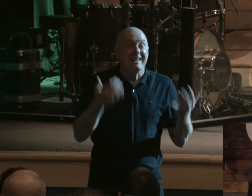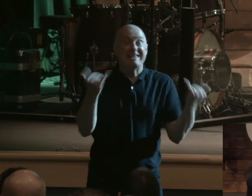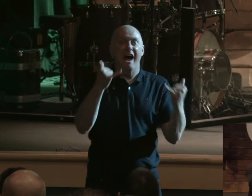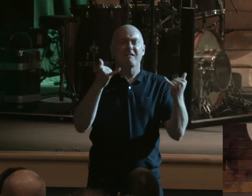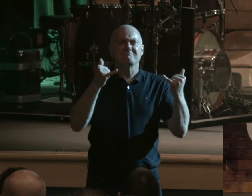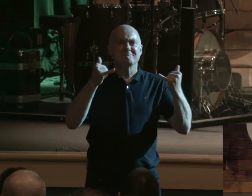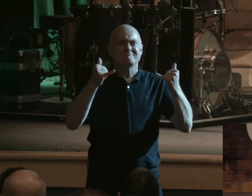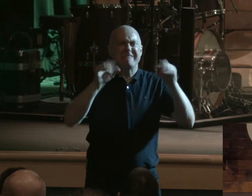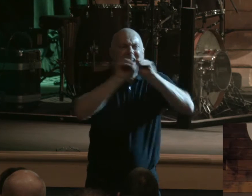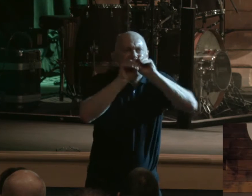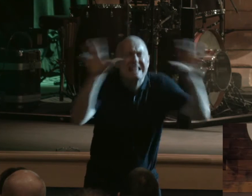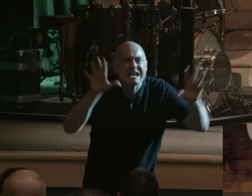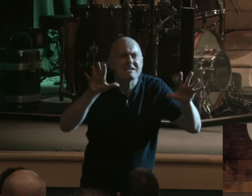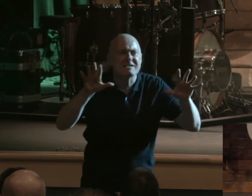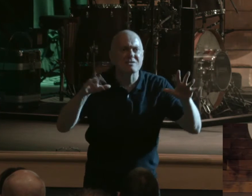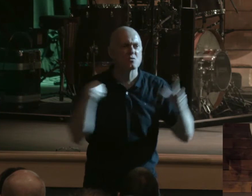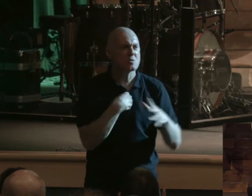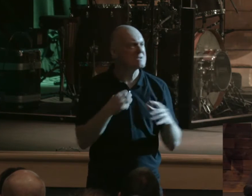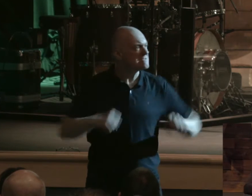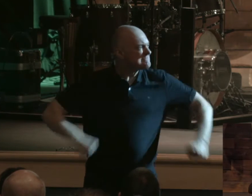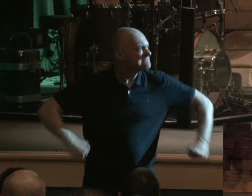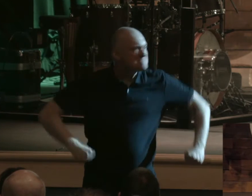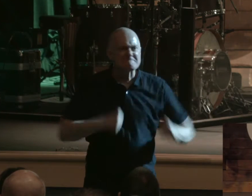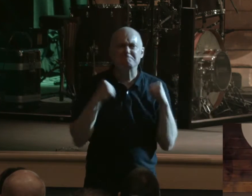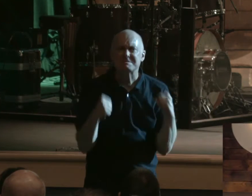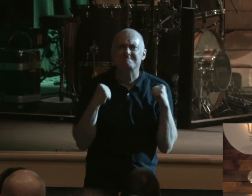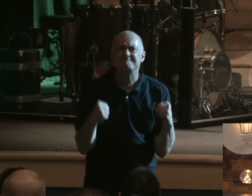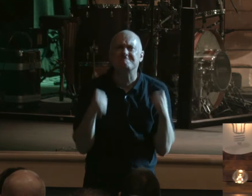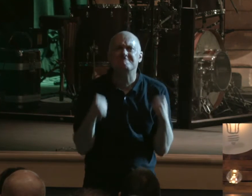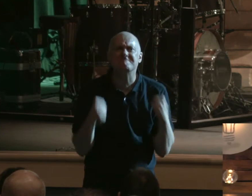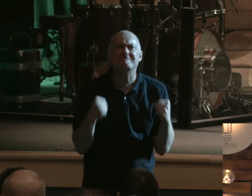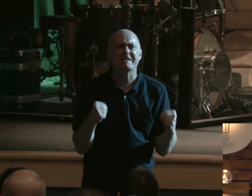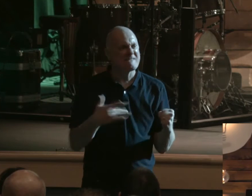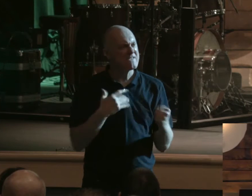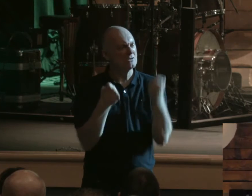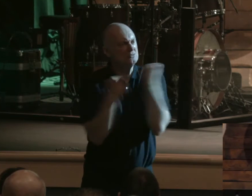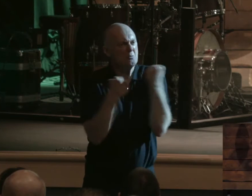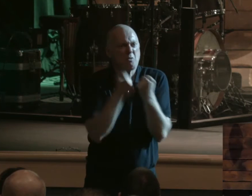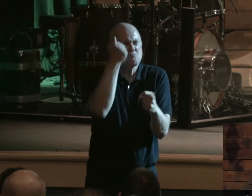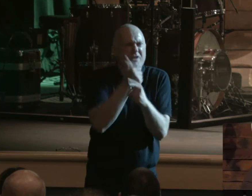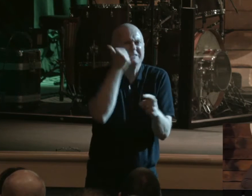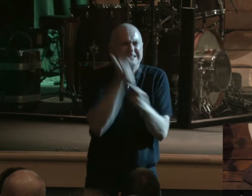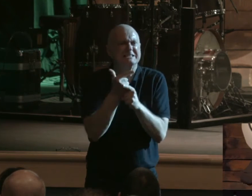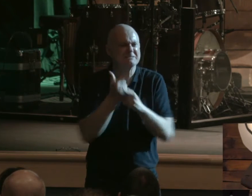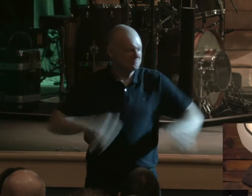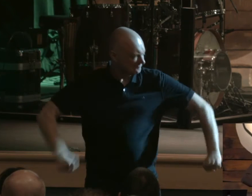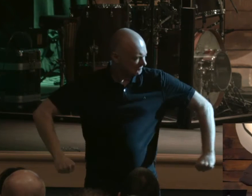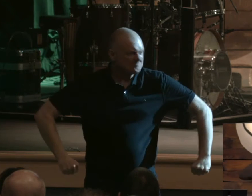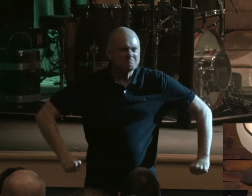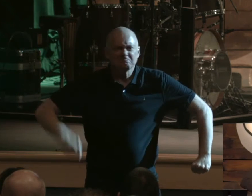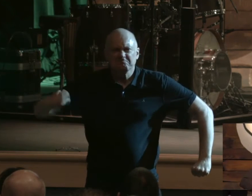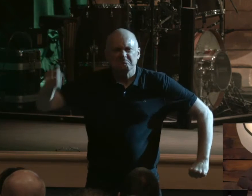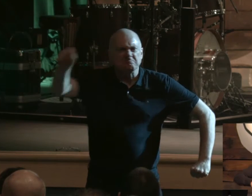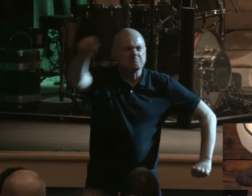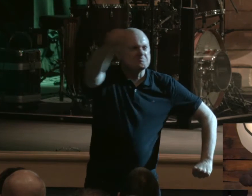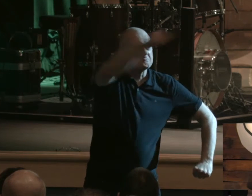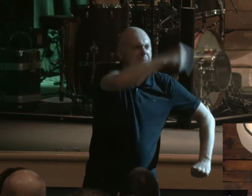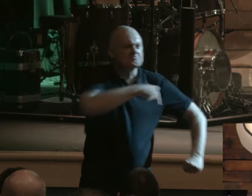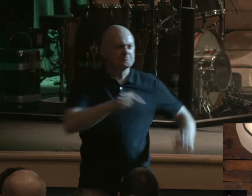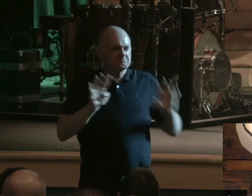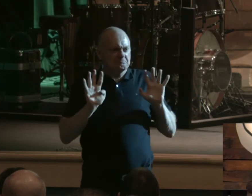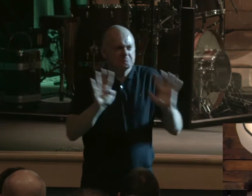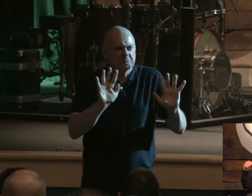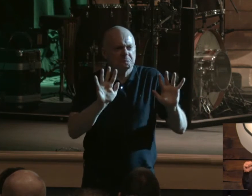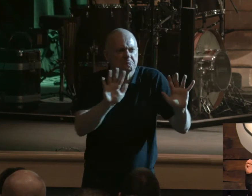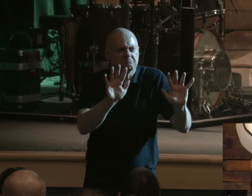is clear. The motivation is so strong. And then to feel so supported with brother and sister, arm in arm, walking forward